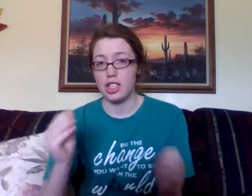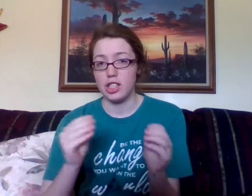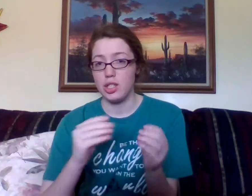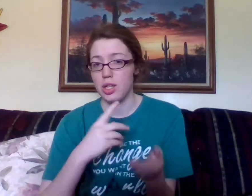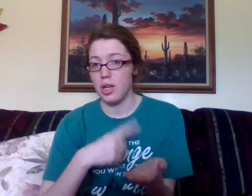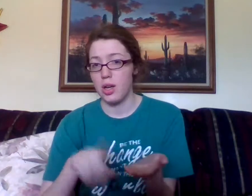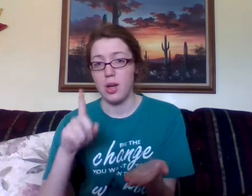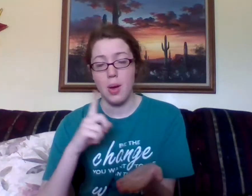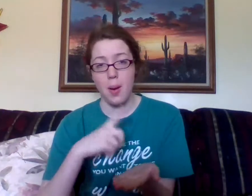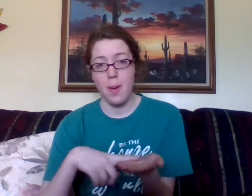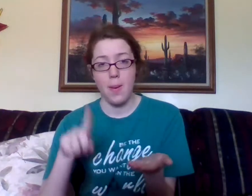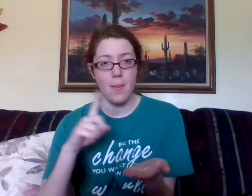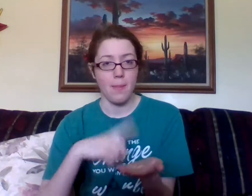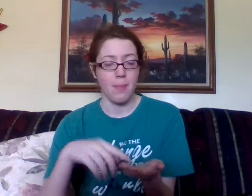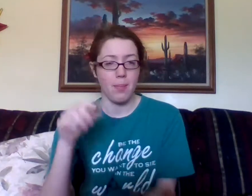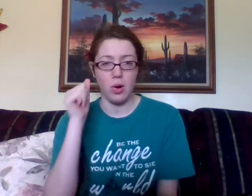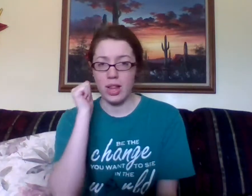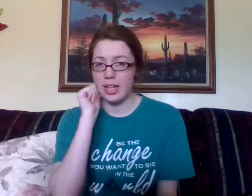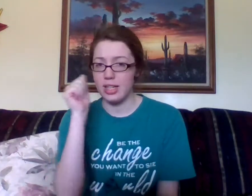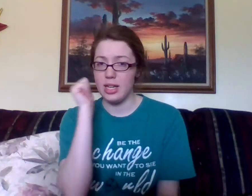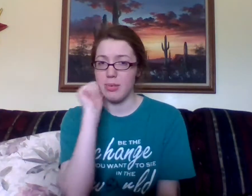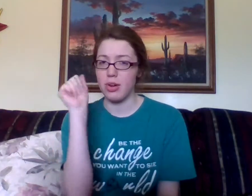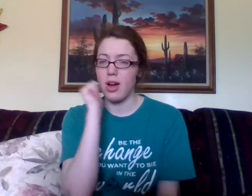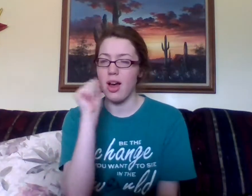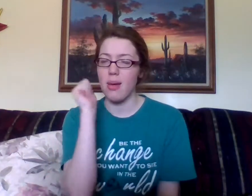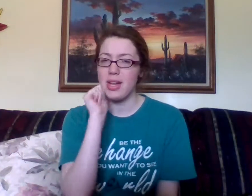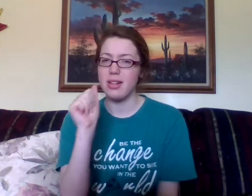it's more likely, more common.